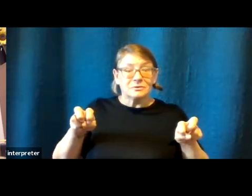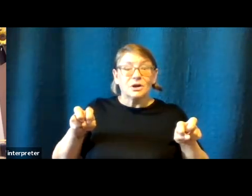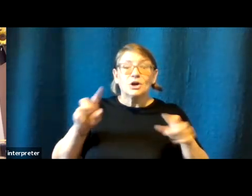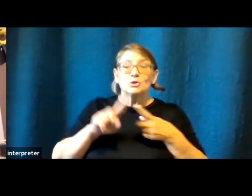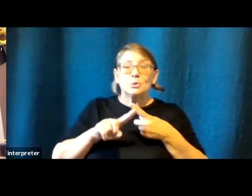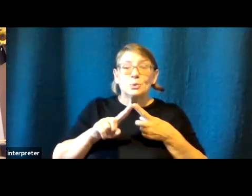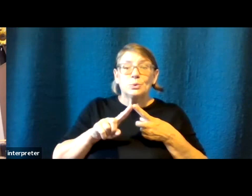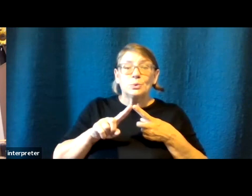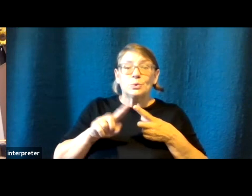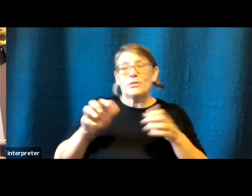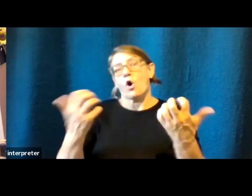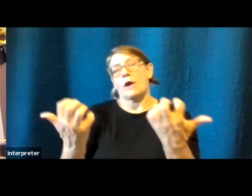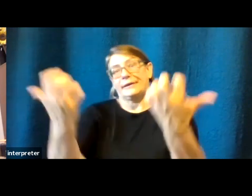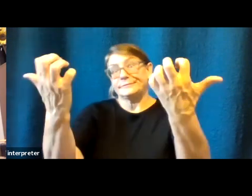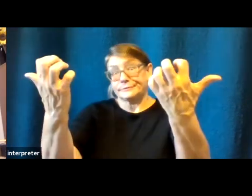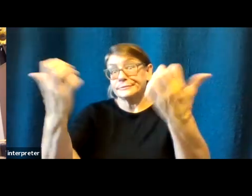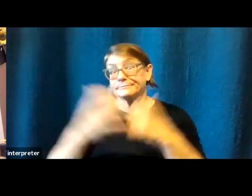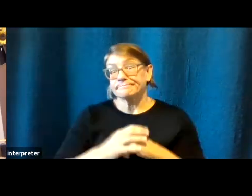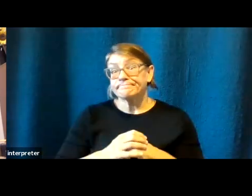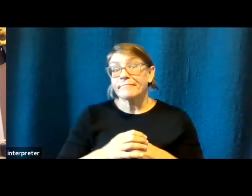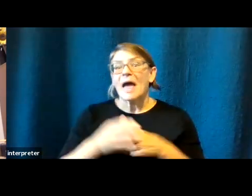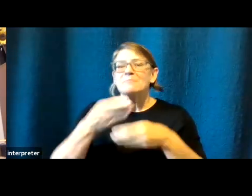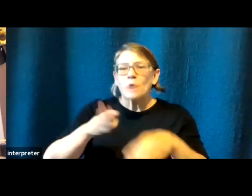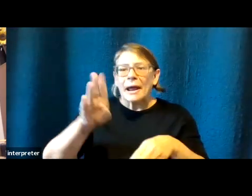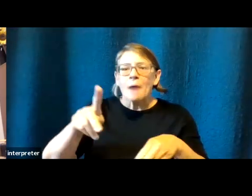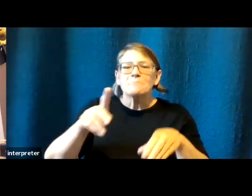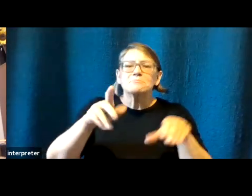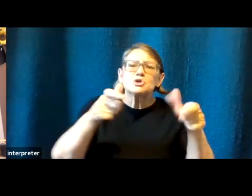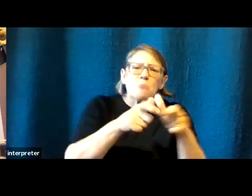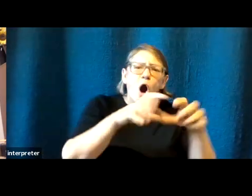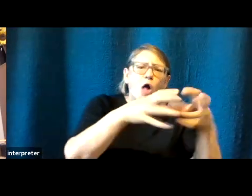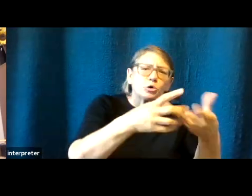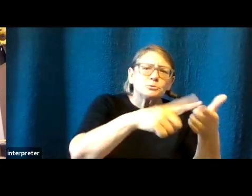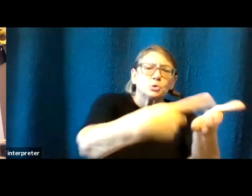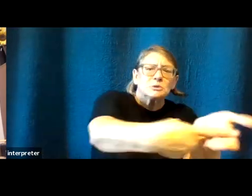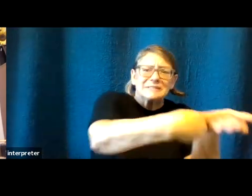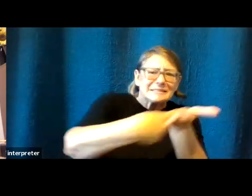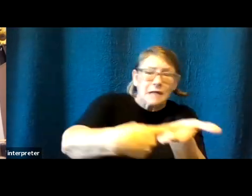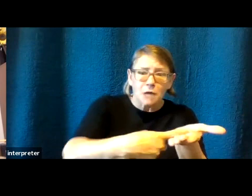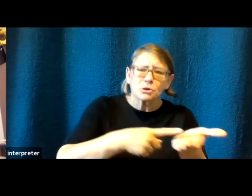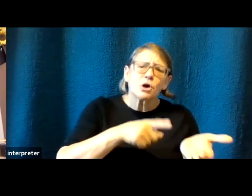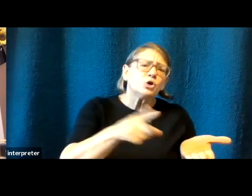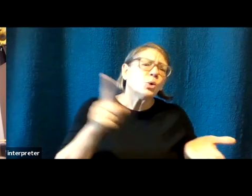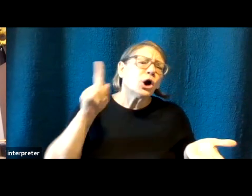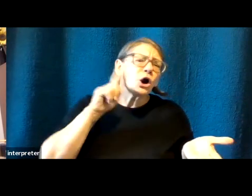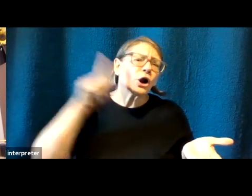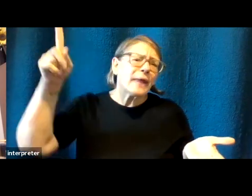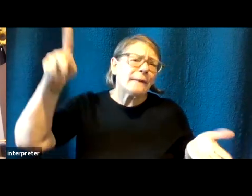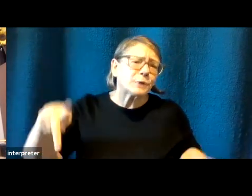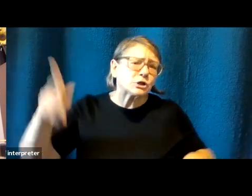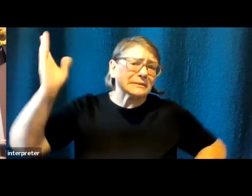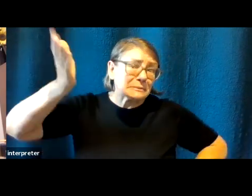to the audience and small groups where they're able to discuss when you heard that in the panel, did